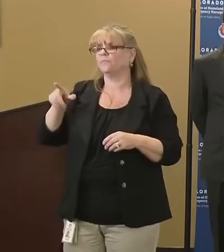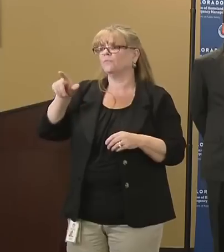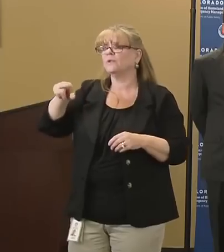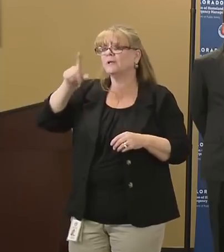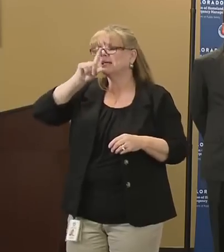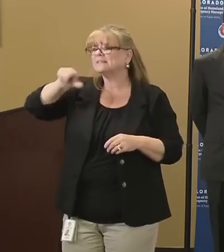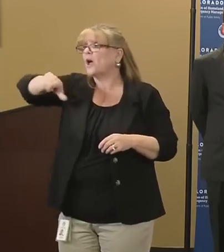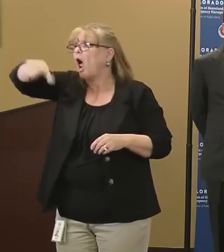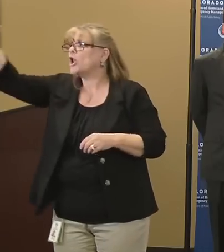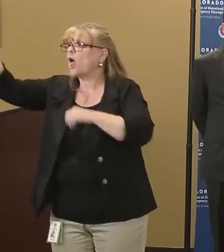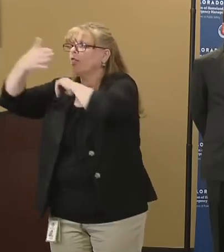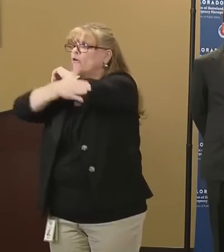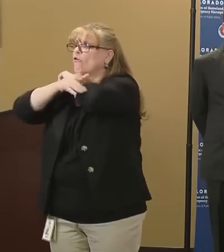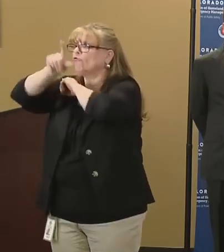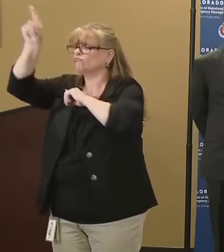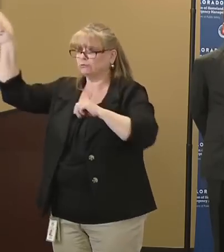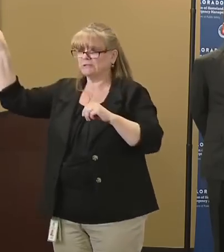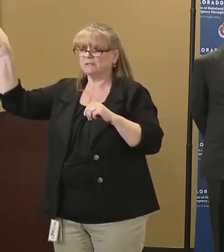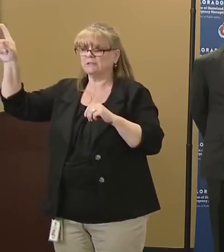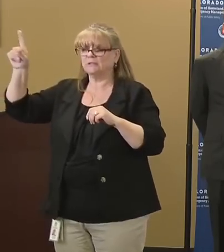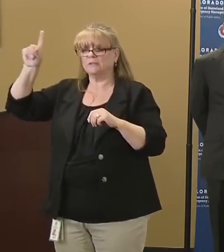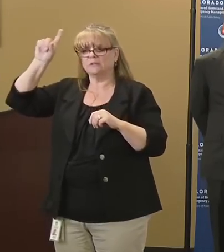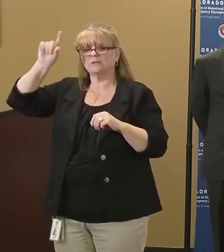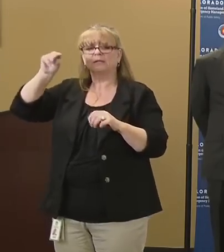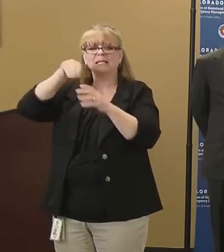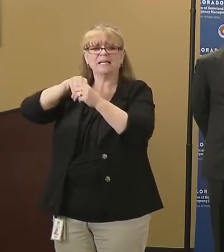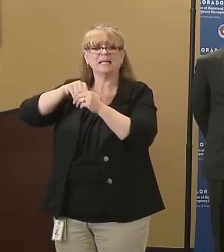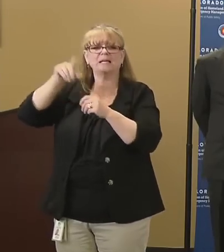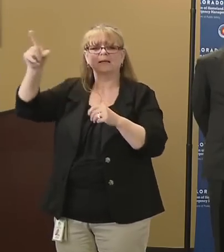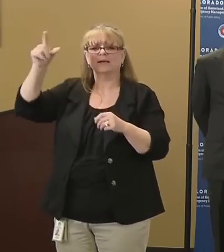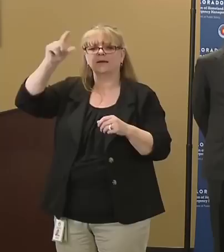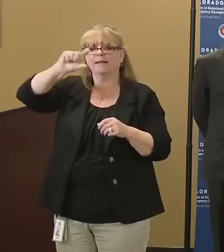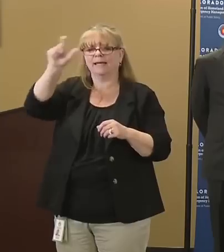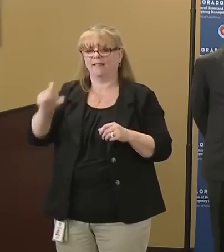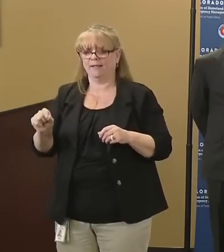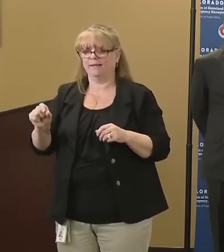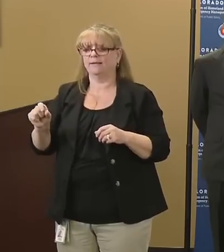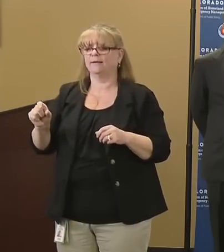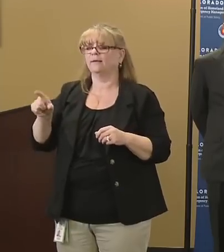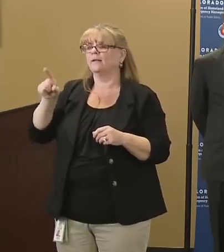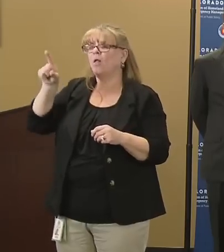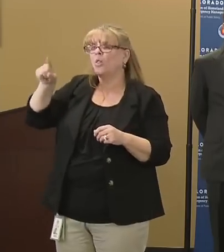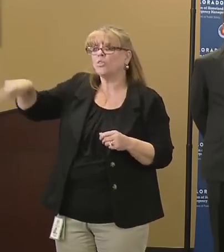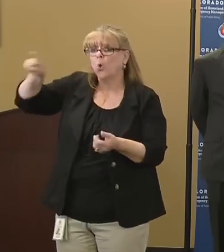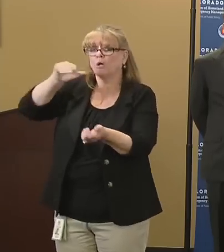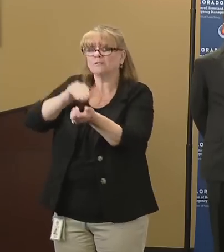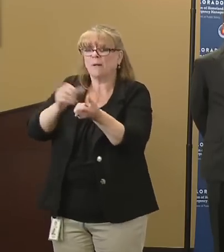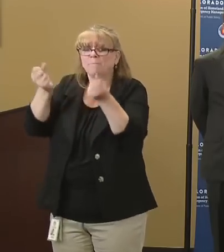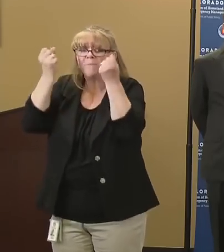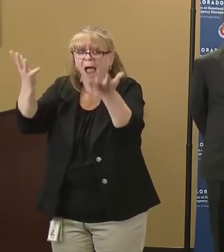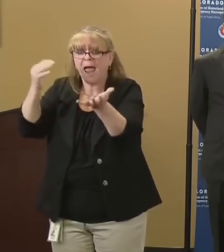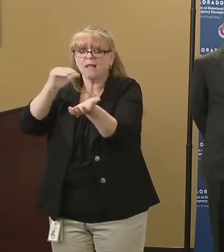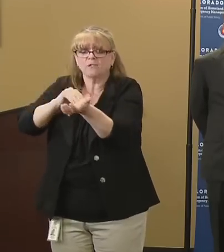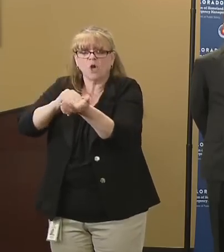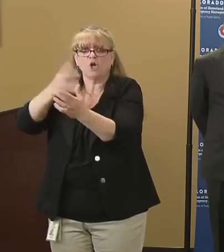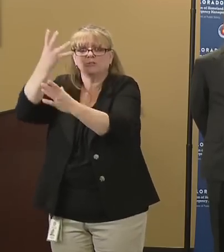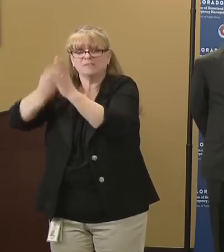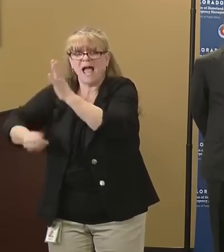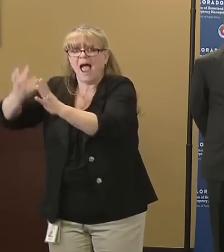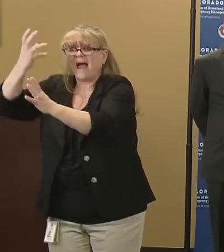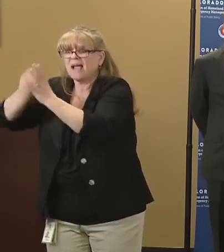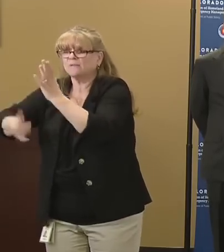than 50 doctors have died from COVID-19 that was contracted from caring for other COVID-19